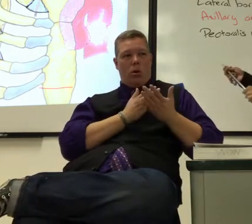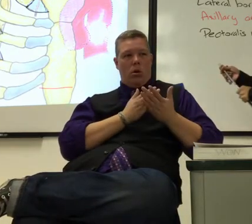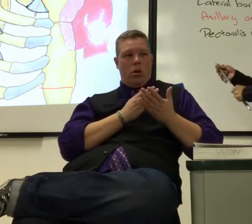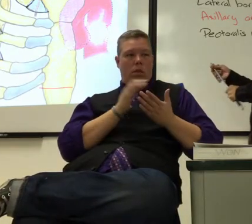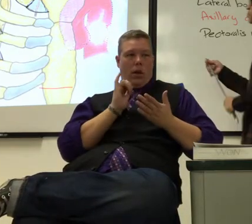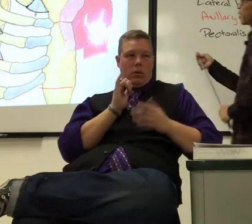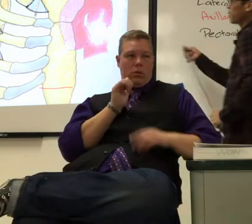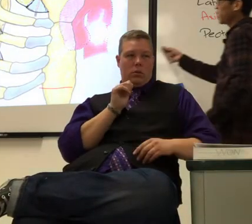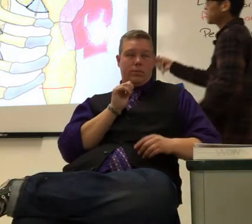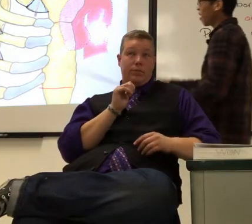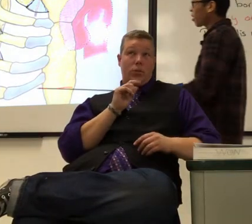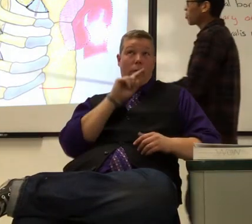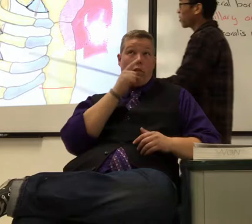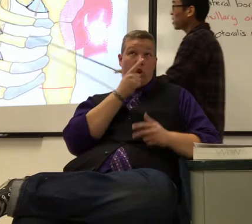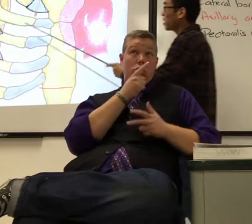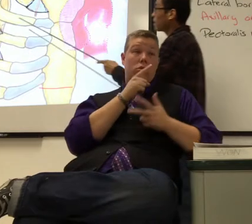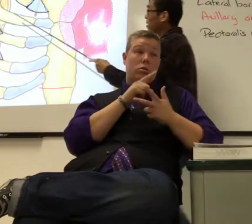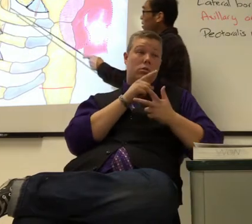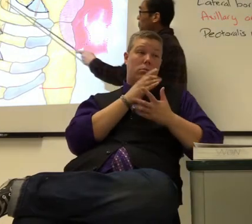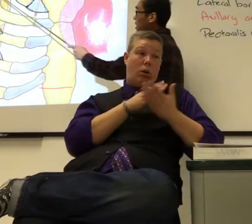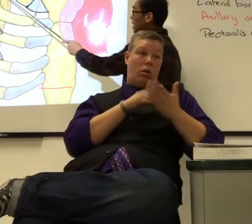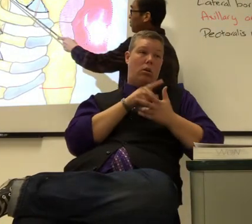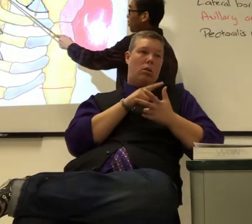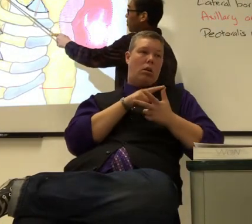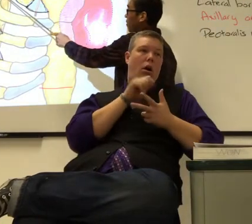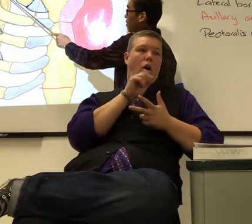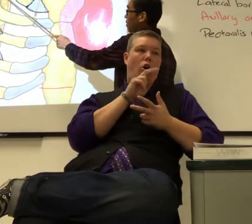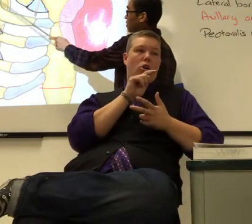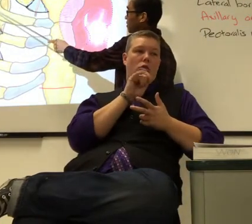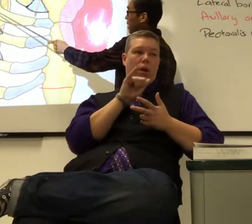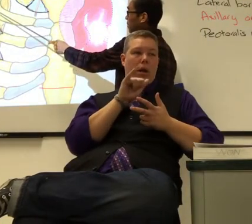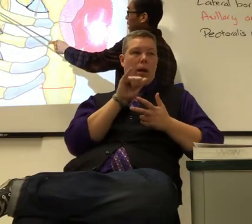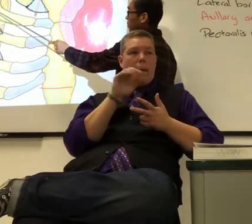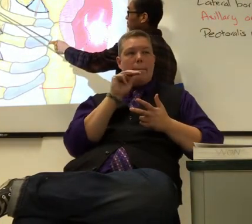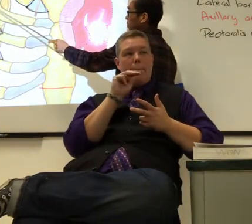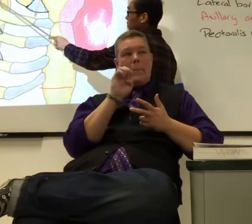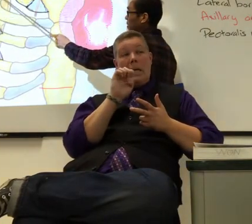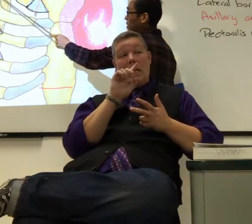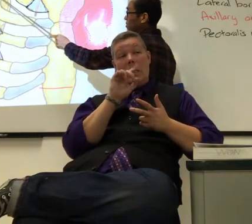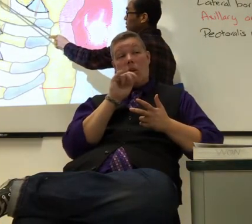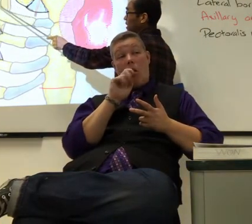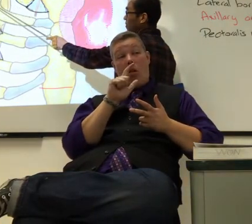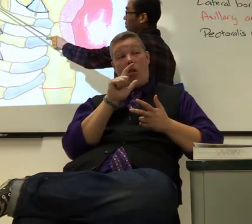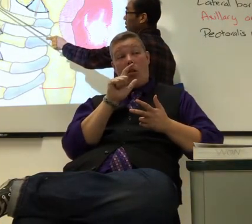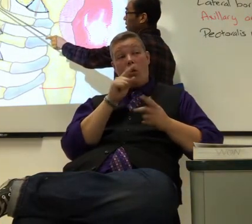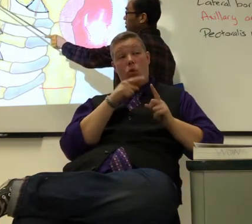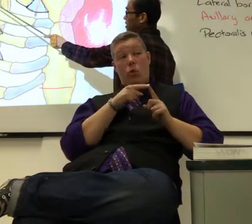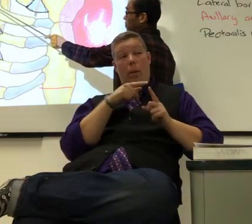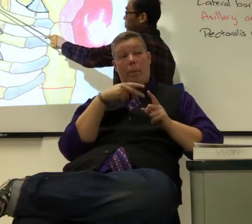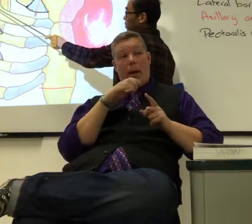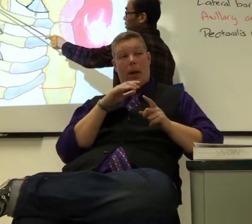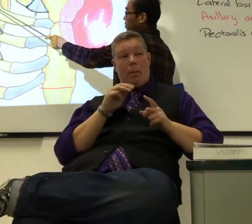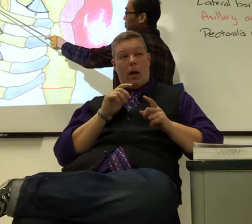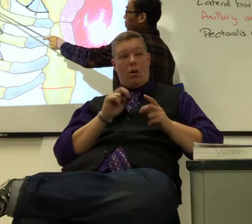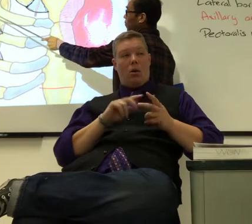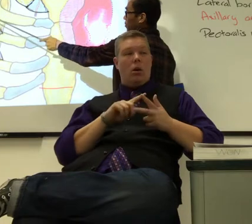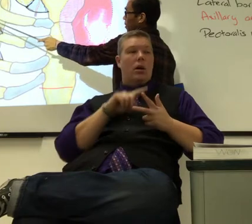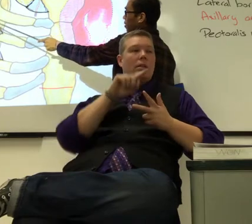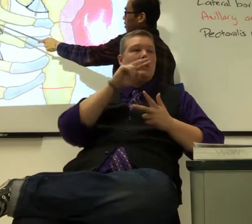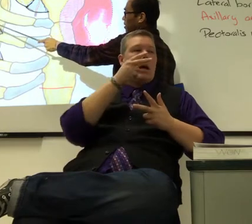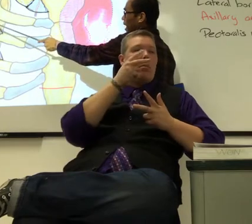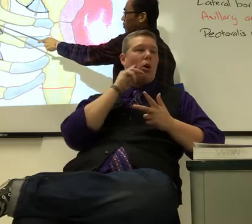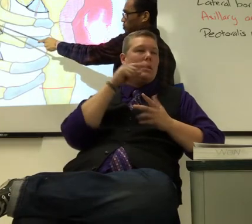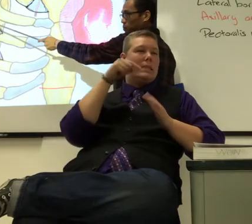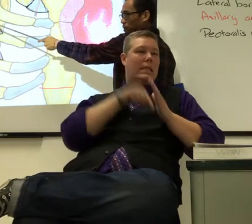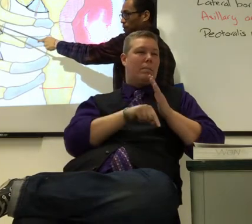is the artery. The first part is the artery medial to the pec minor. So the second part is deep to it. So the third